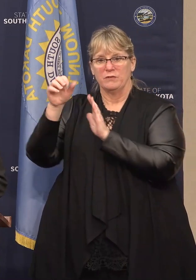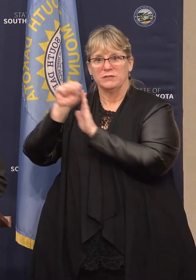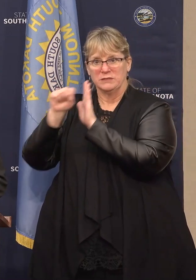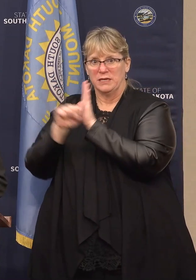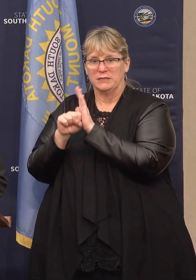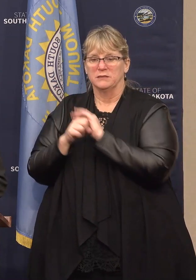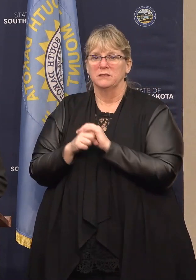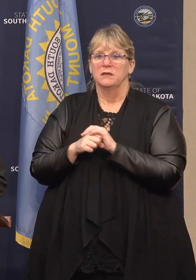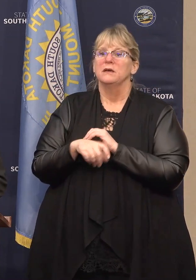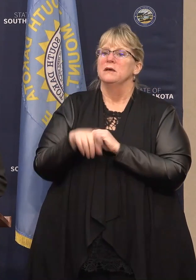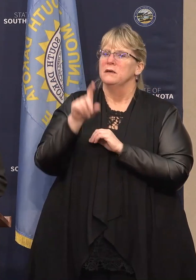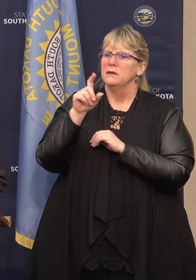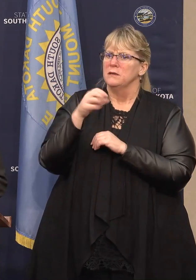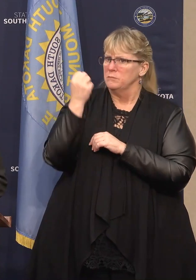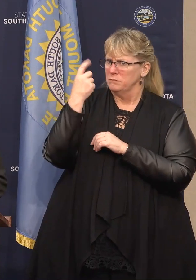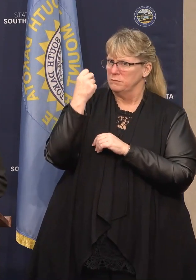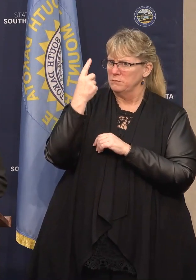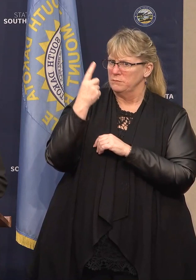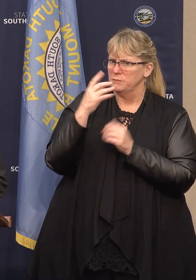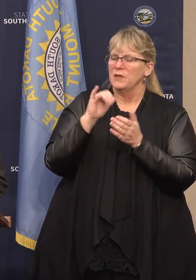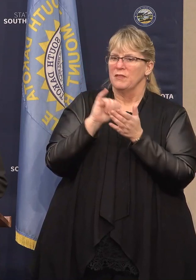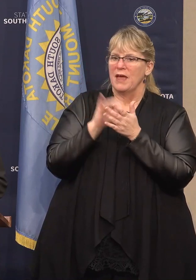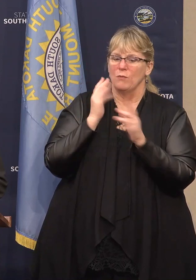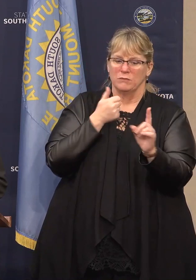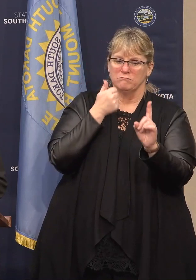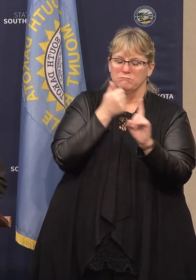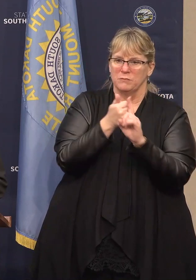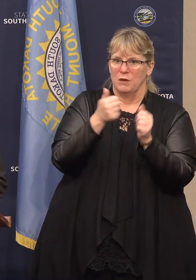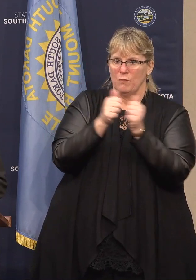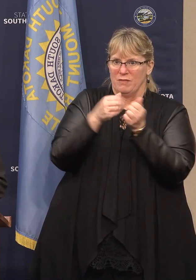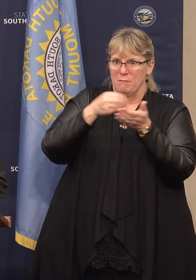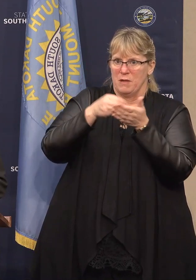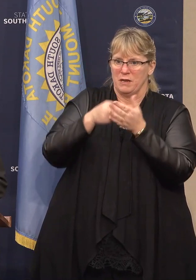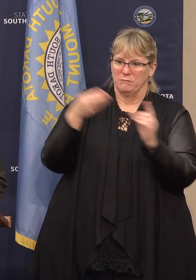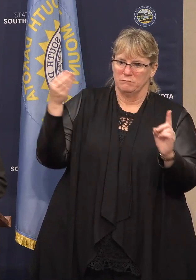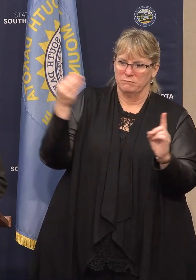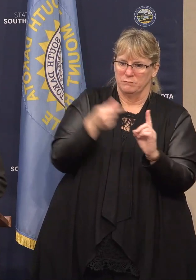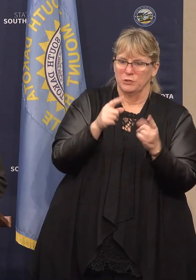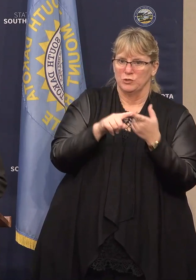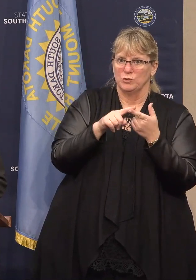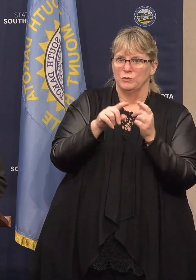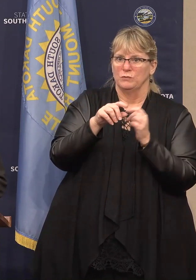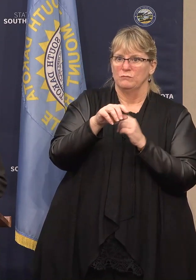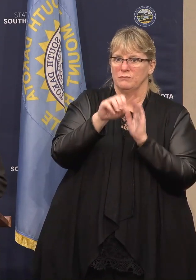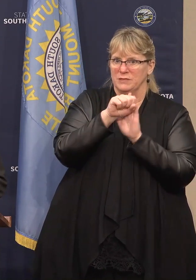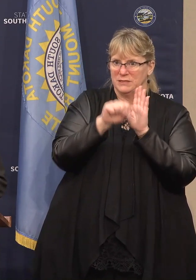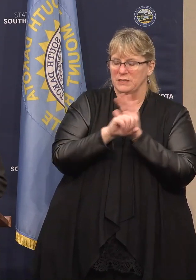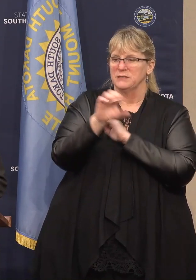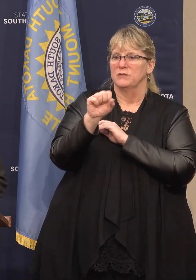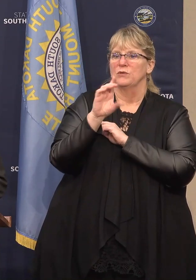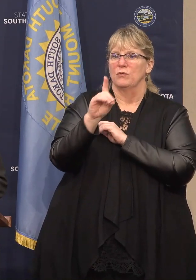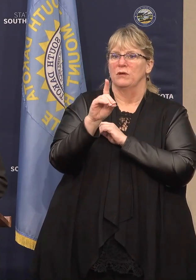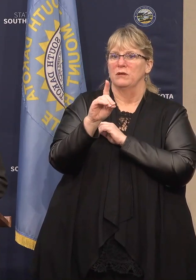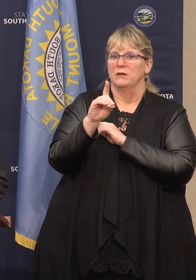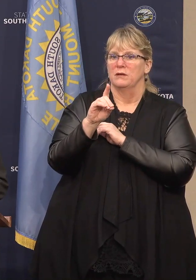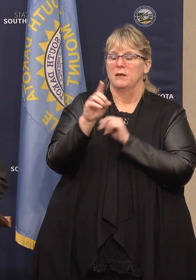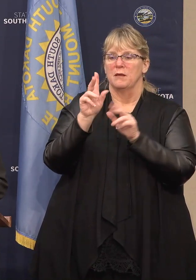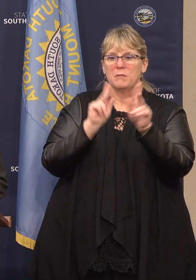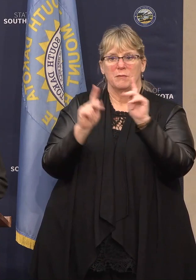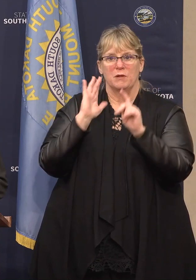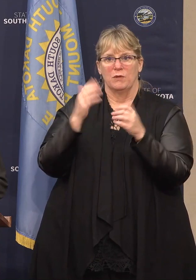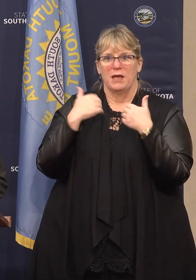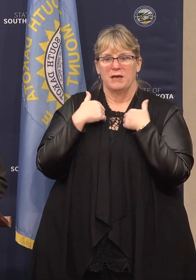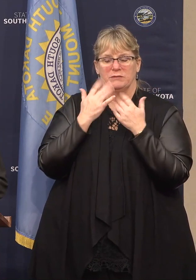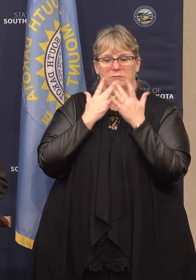we need to make sure that we understand that will impact revenues coming into the state as families tighten their belts in the coming years. And we need to